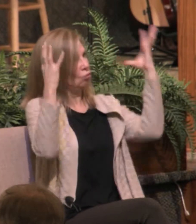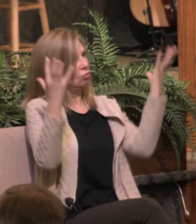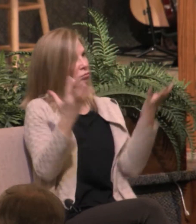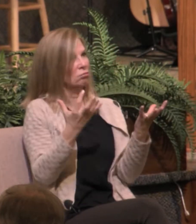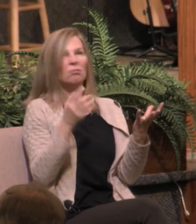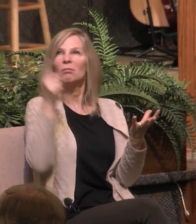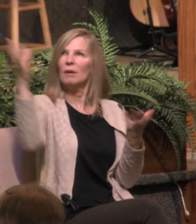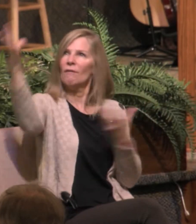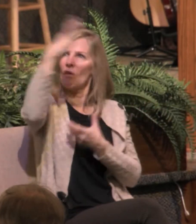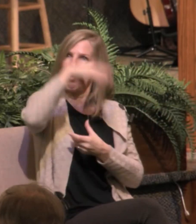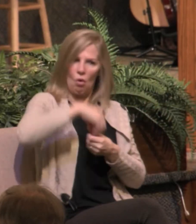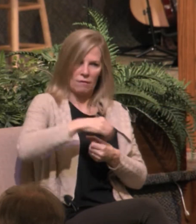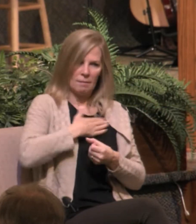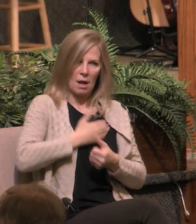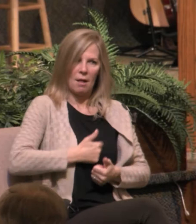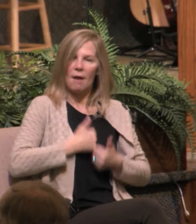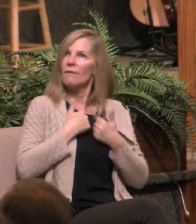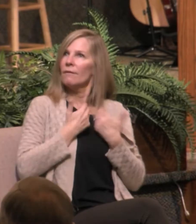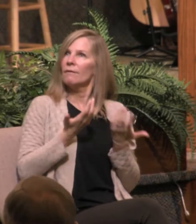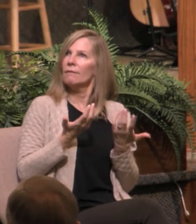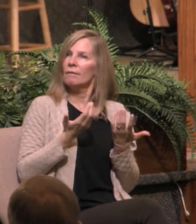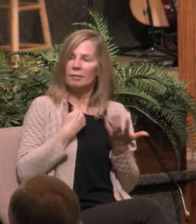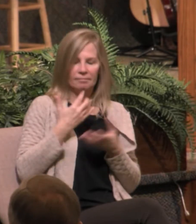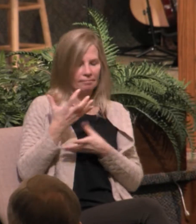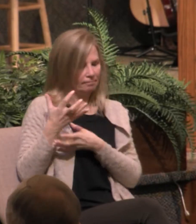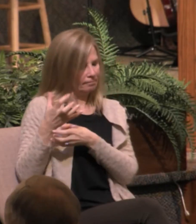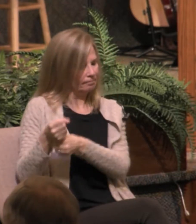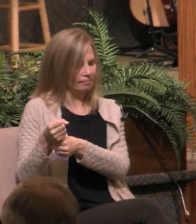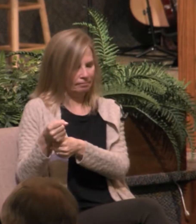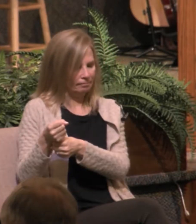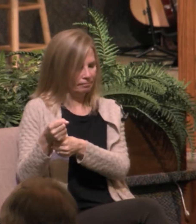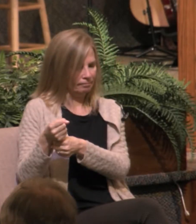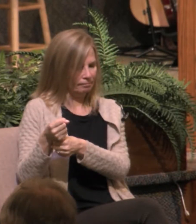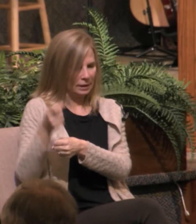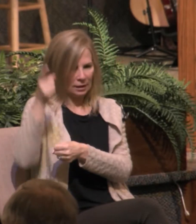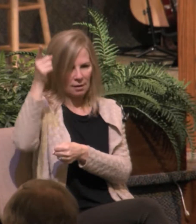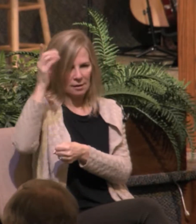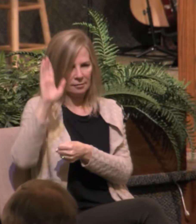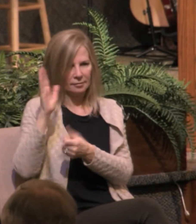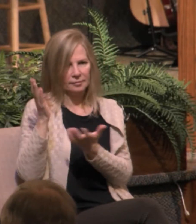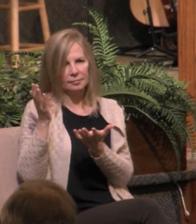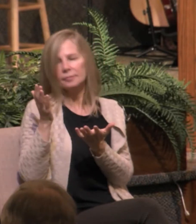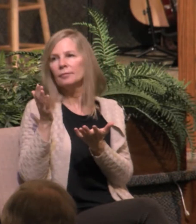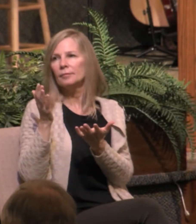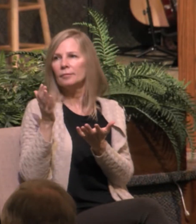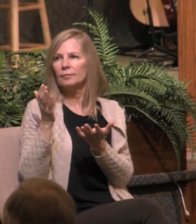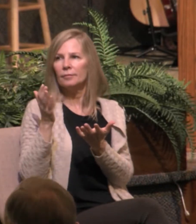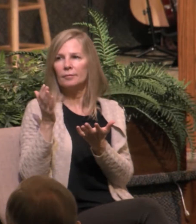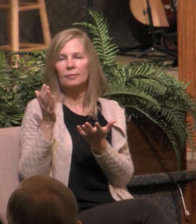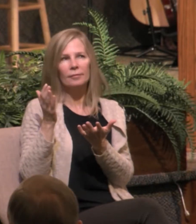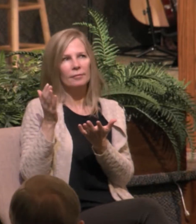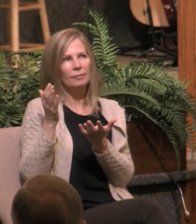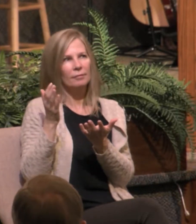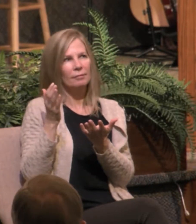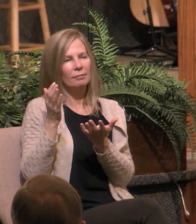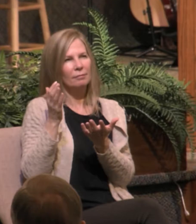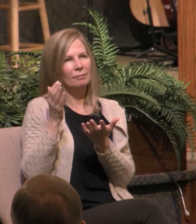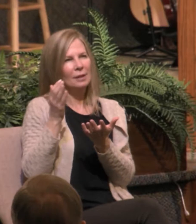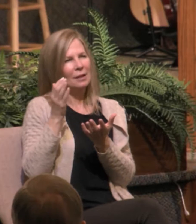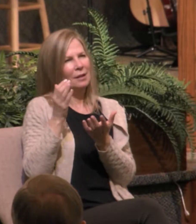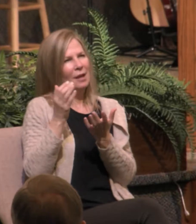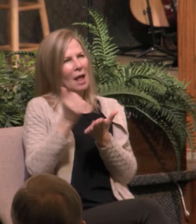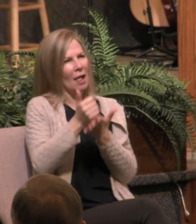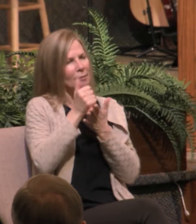life. He had faith in the invisible God. Calls to mind the definition of faith given